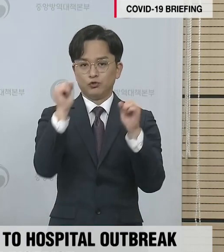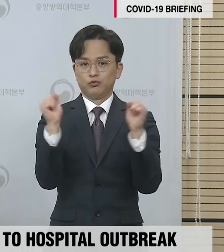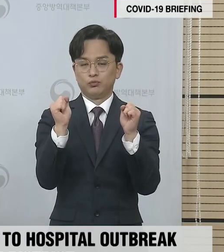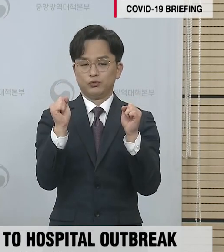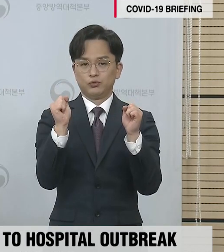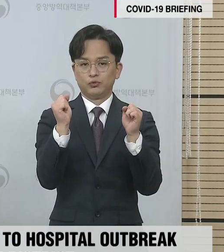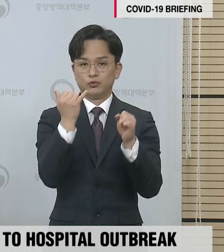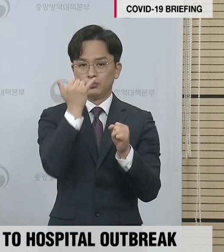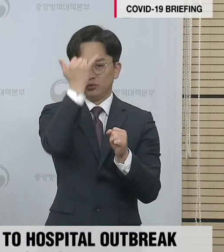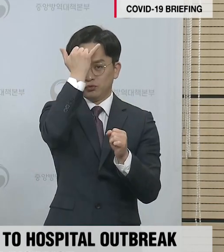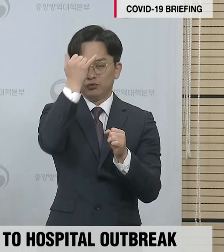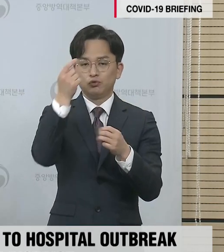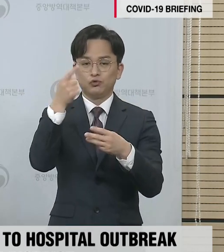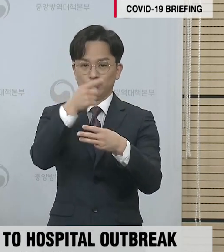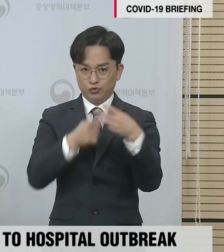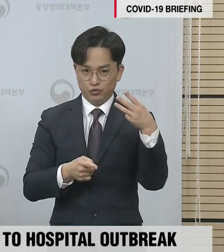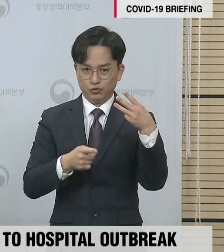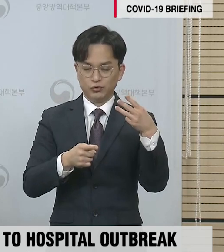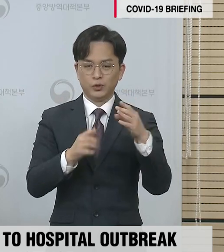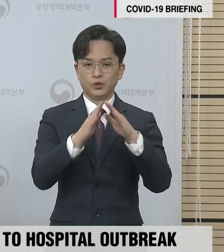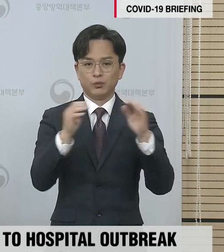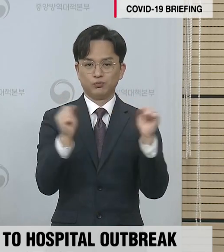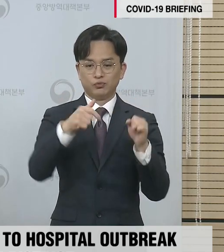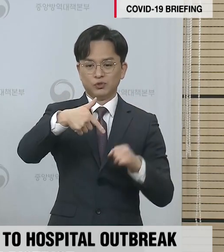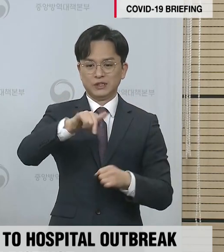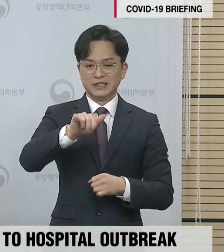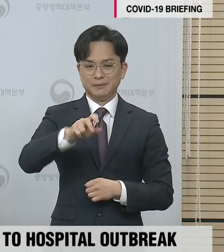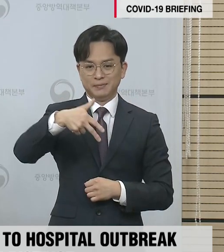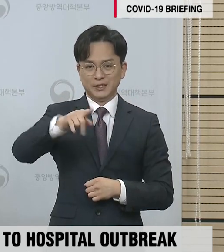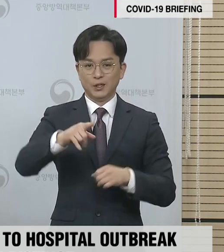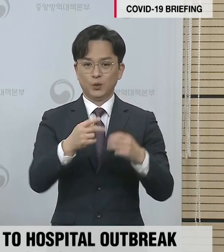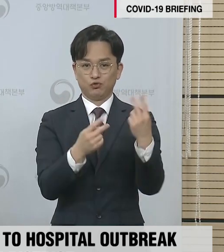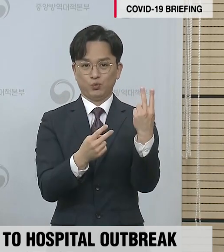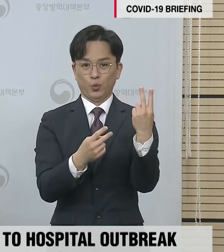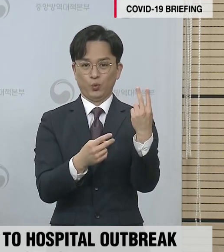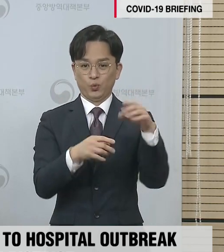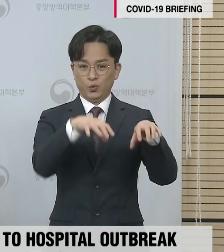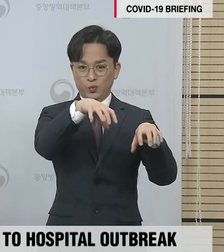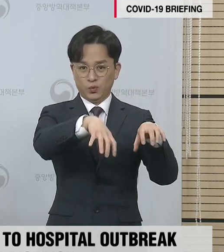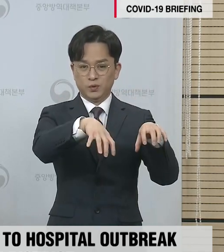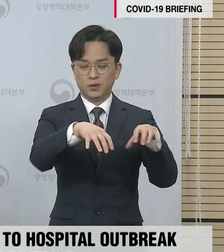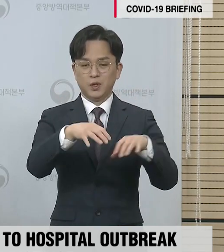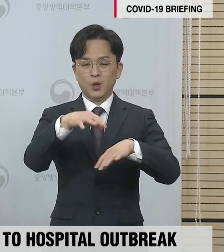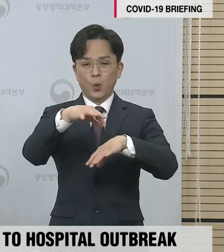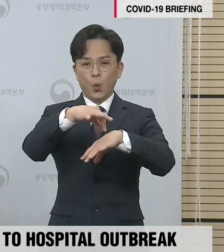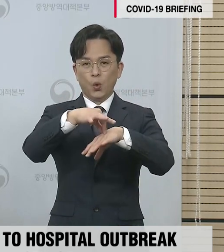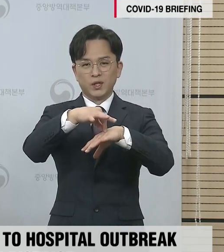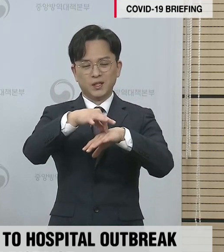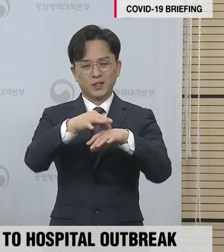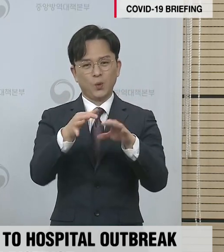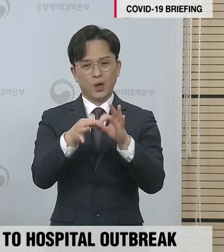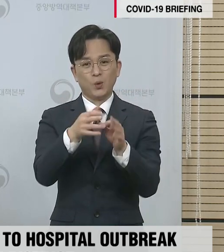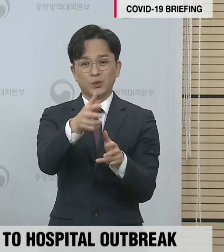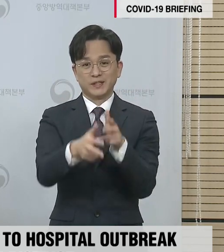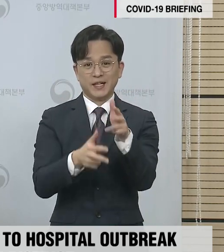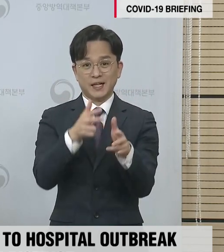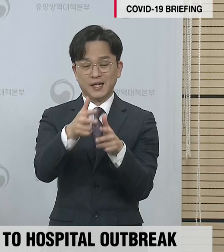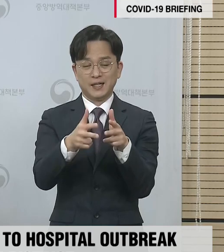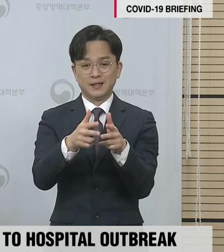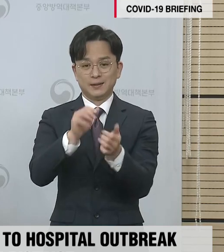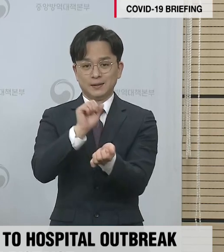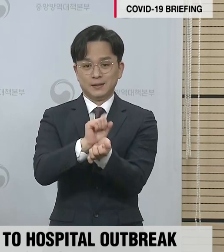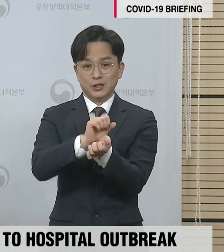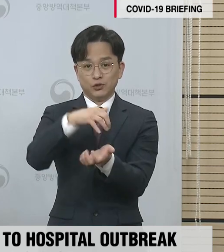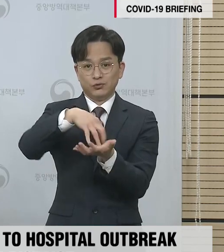And in Chungju City and Jeonbuk's Kimje City, we have the meat processing company, and we have identified